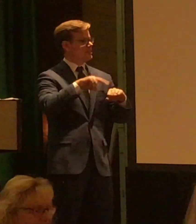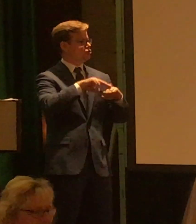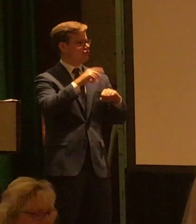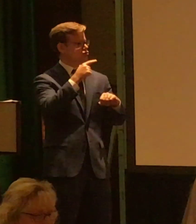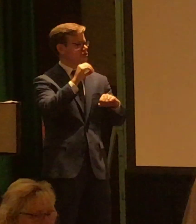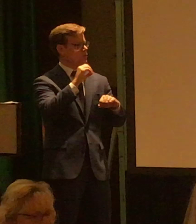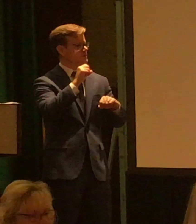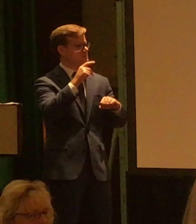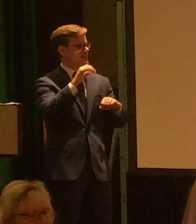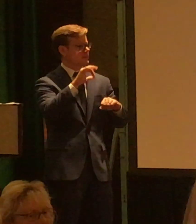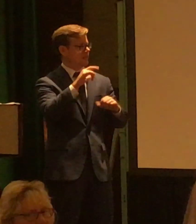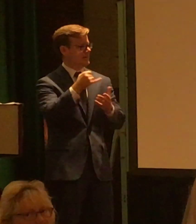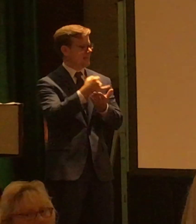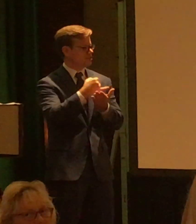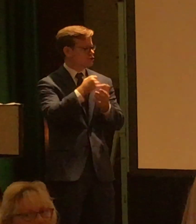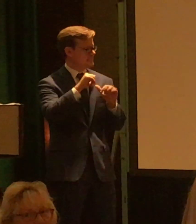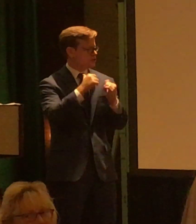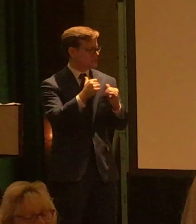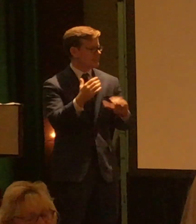with that.